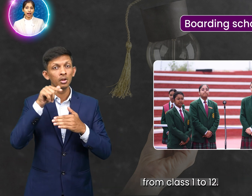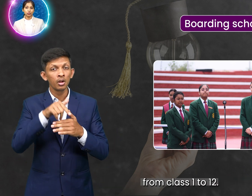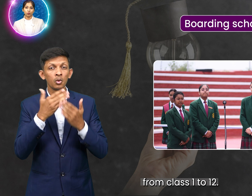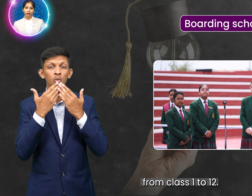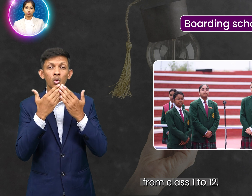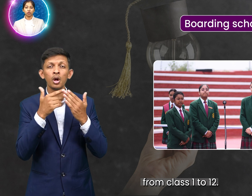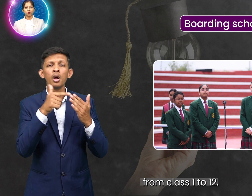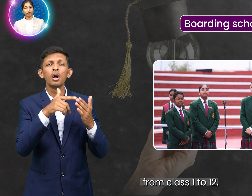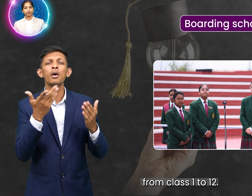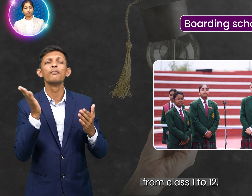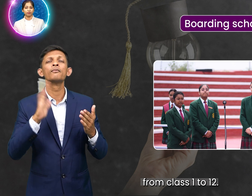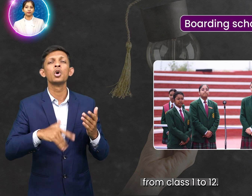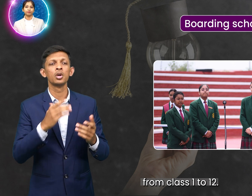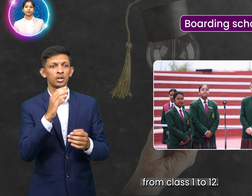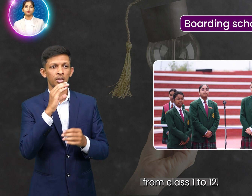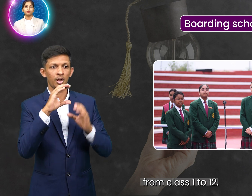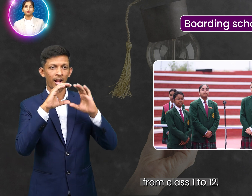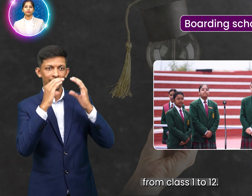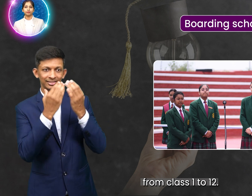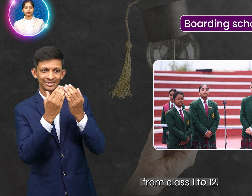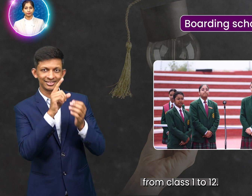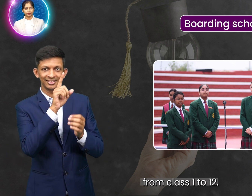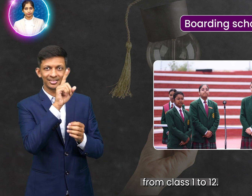from class 1 to 12.